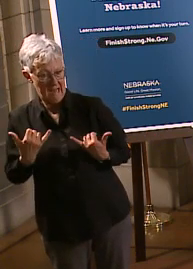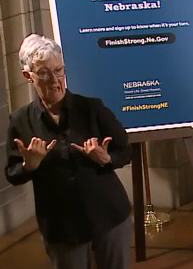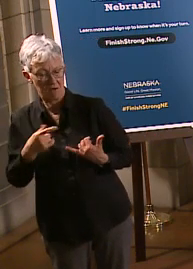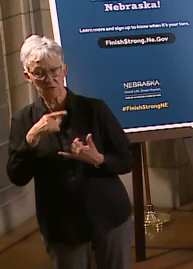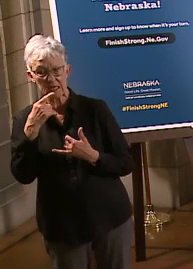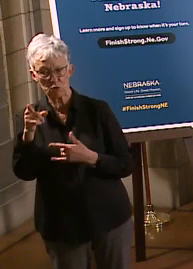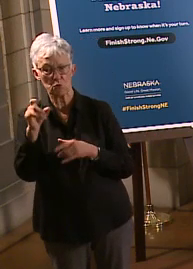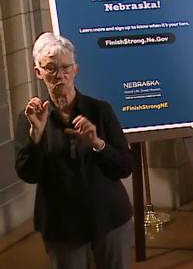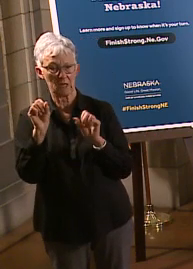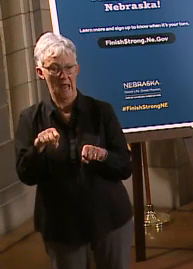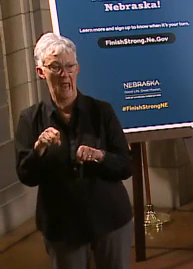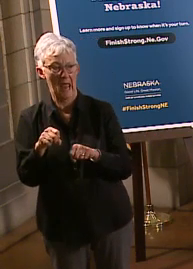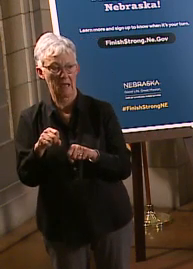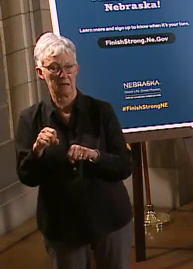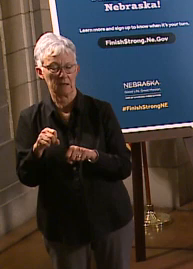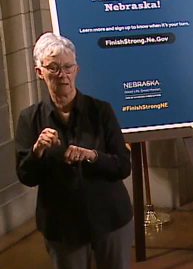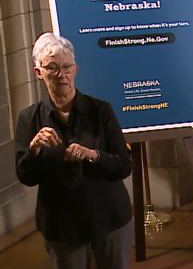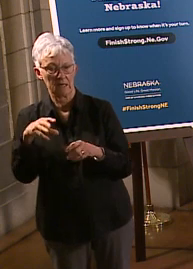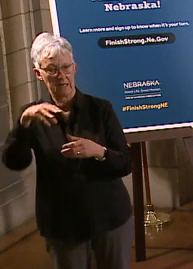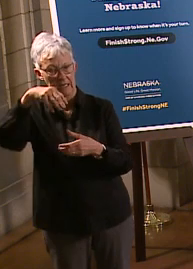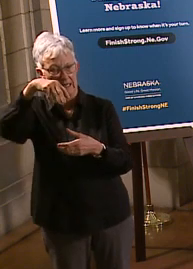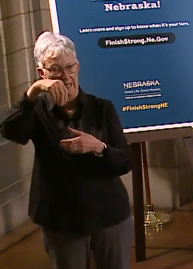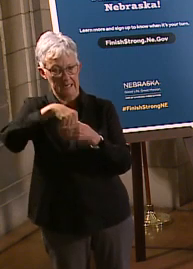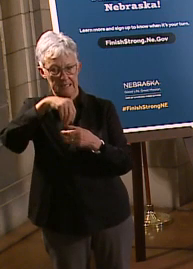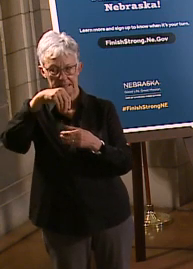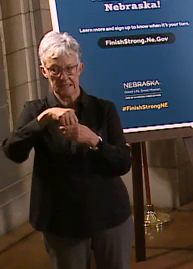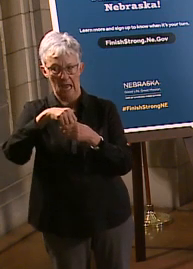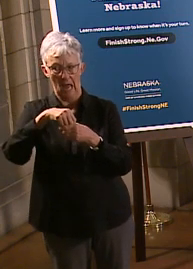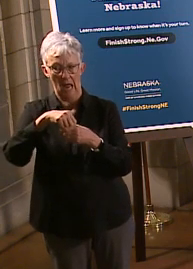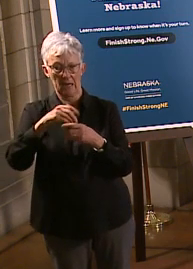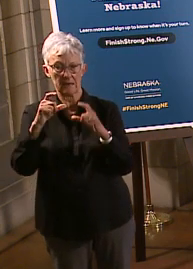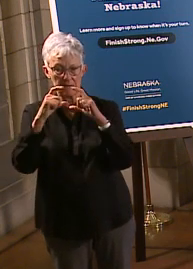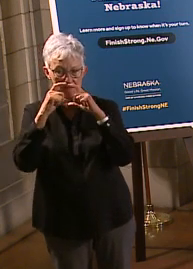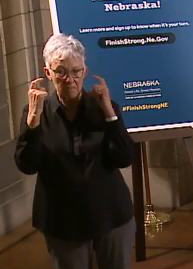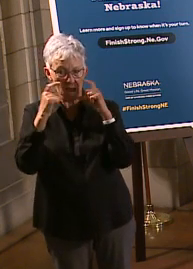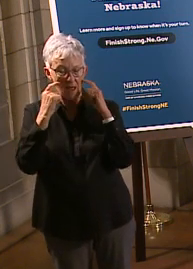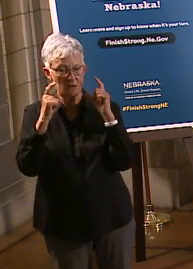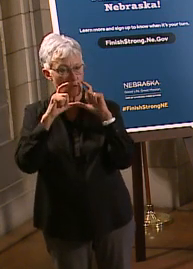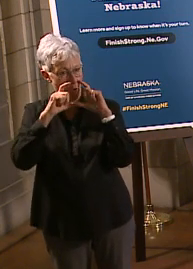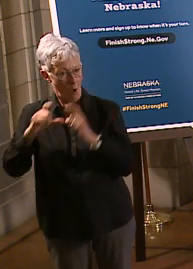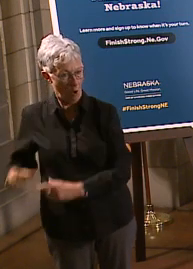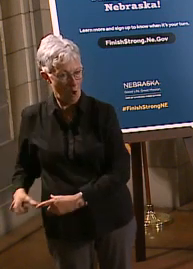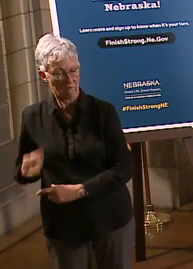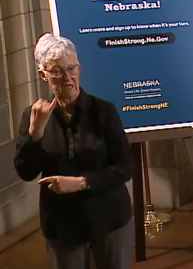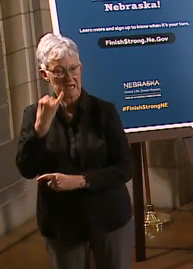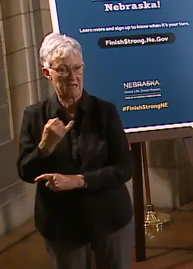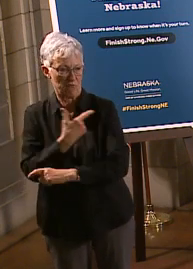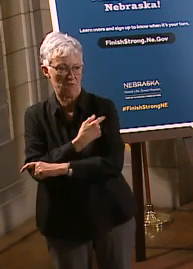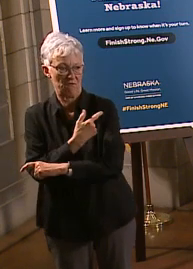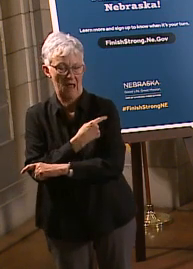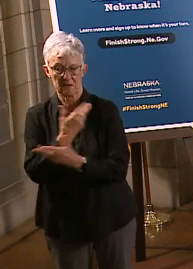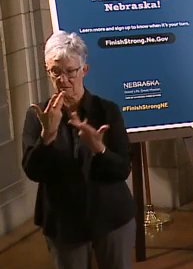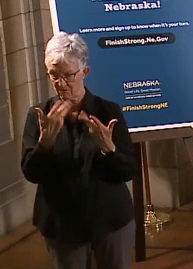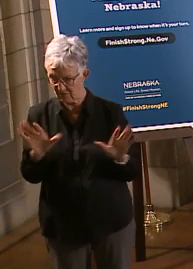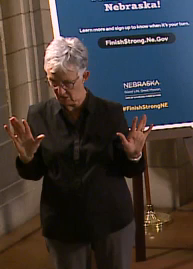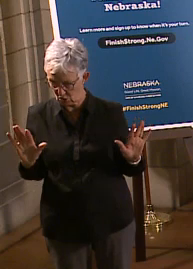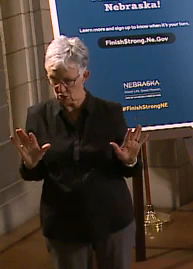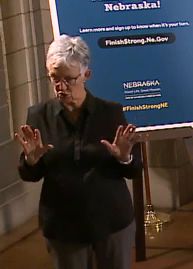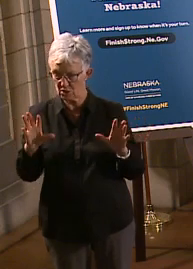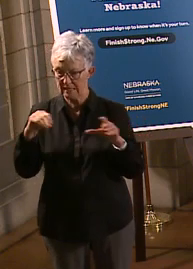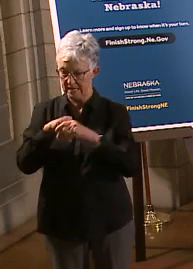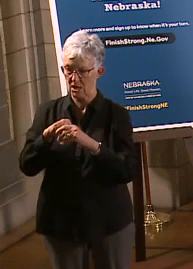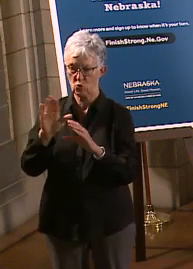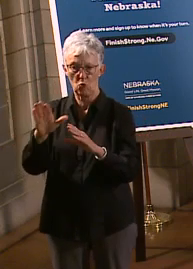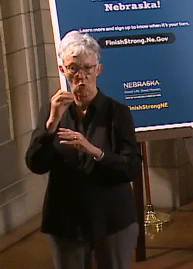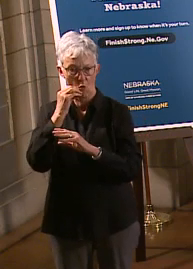without a mask if you, both people have been vaccinated or small family groups, if one party's been vaccinated and so forth. We actually